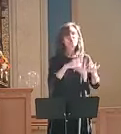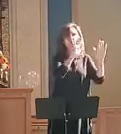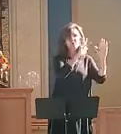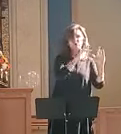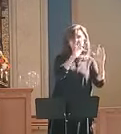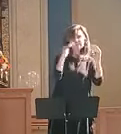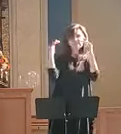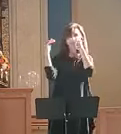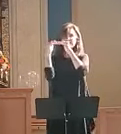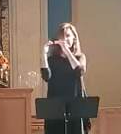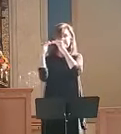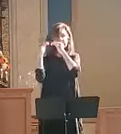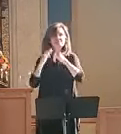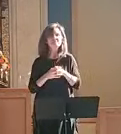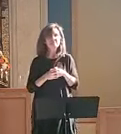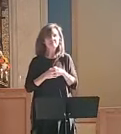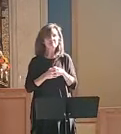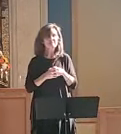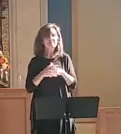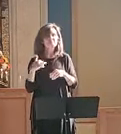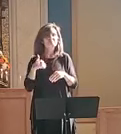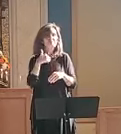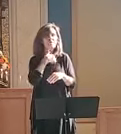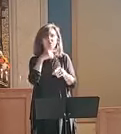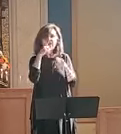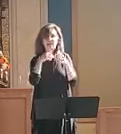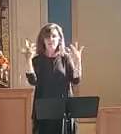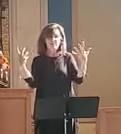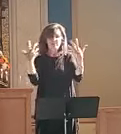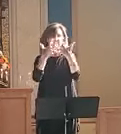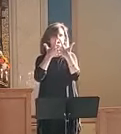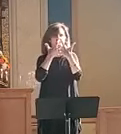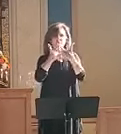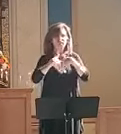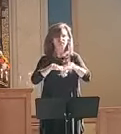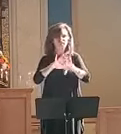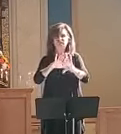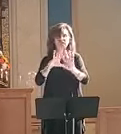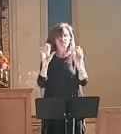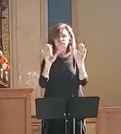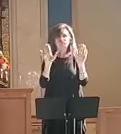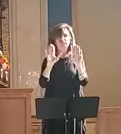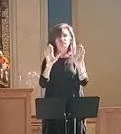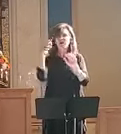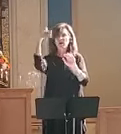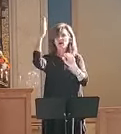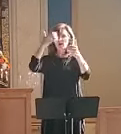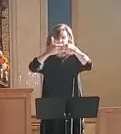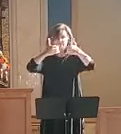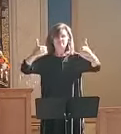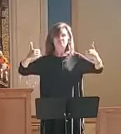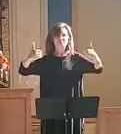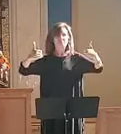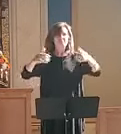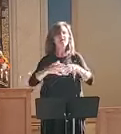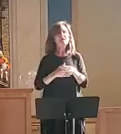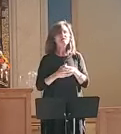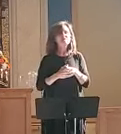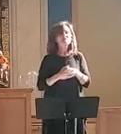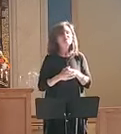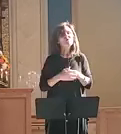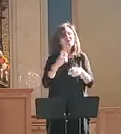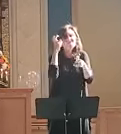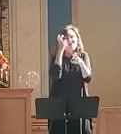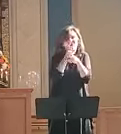justice. We can't combine them the way the divine Lord would. So it hurts